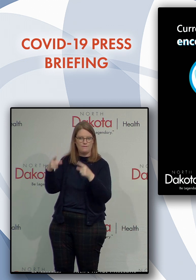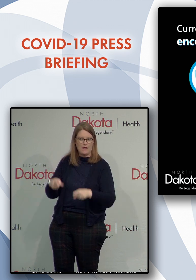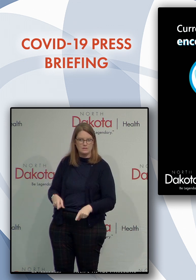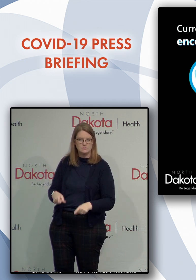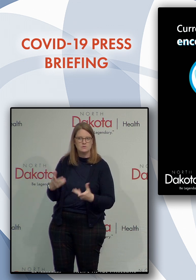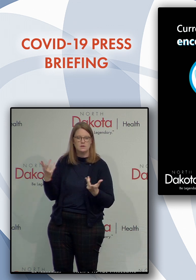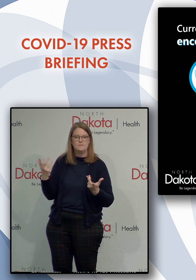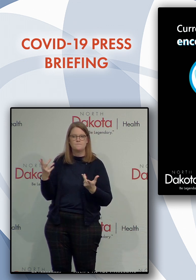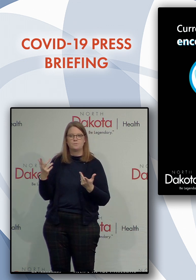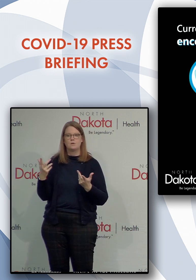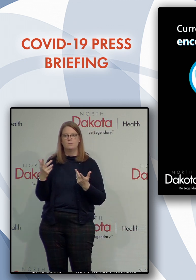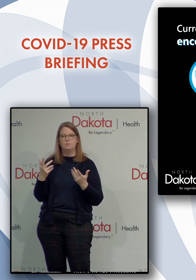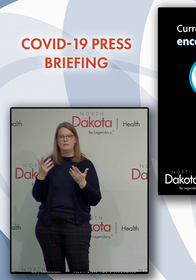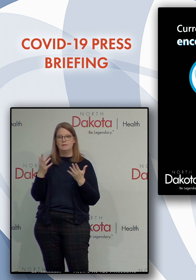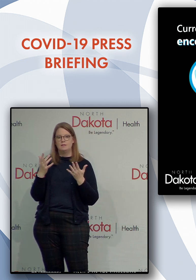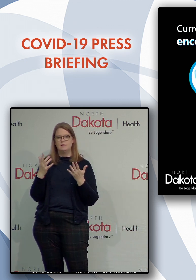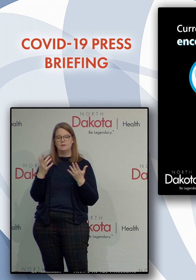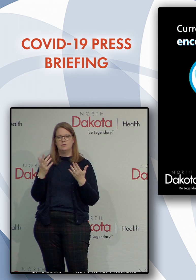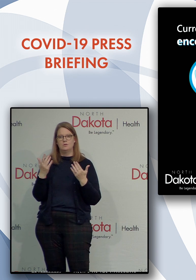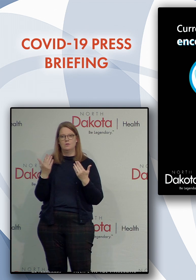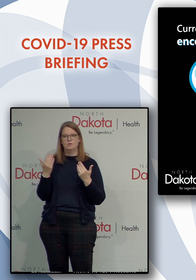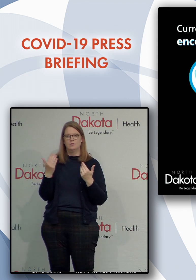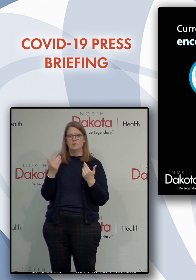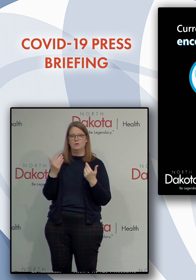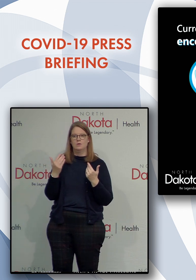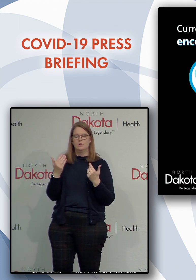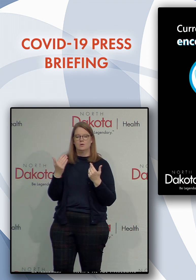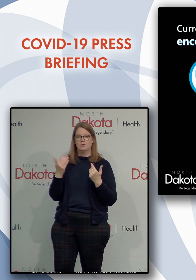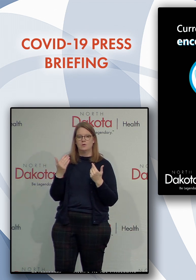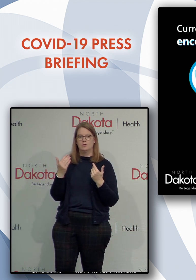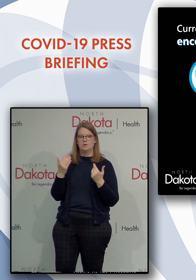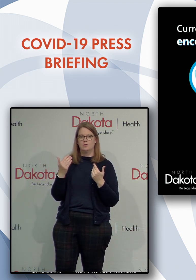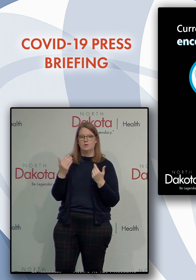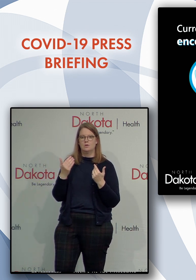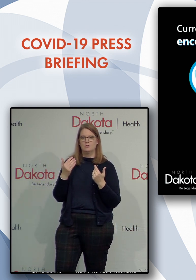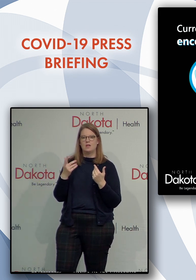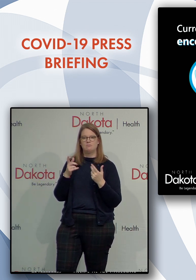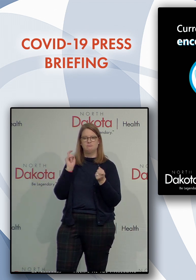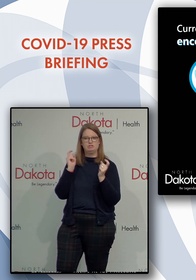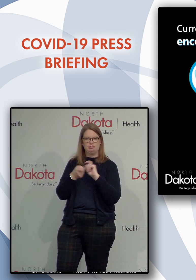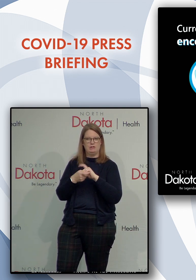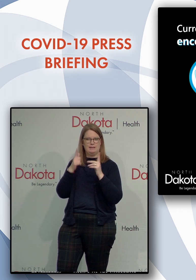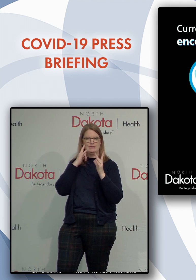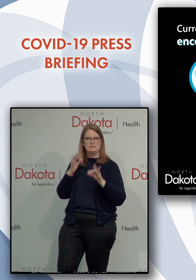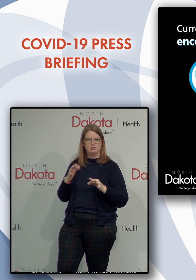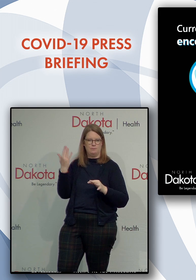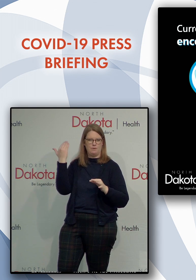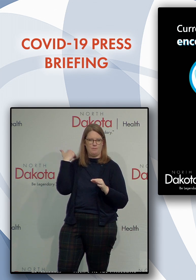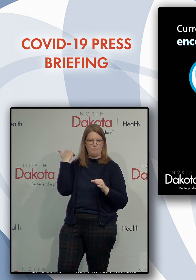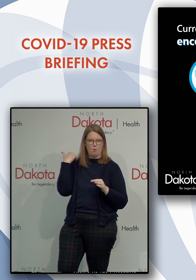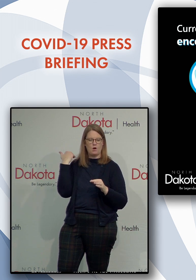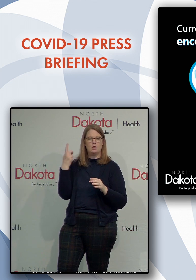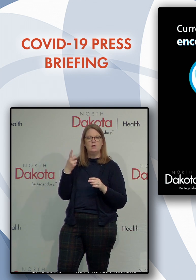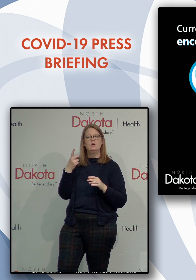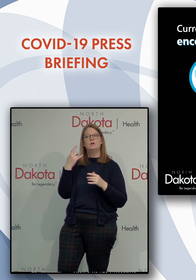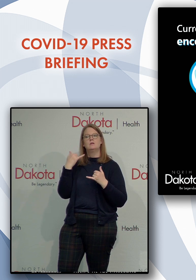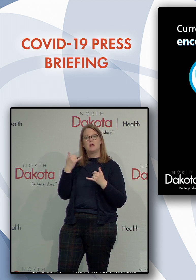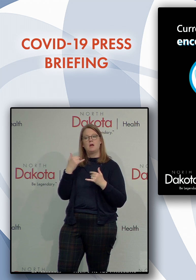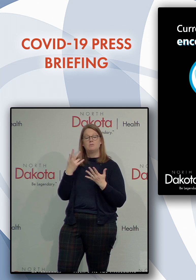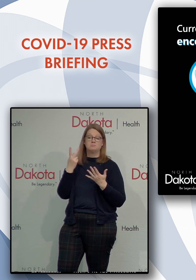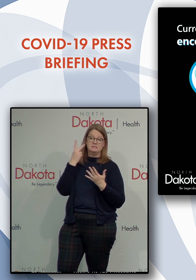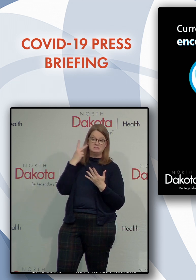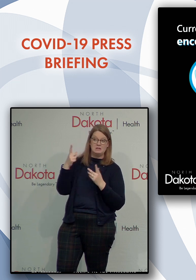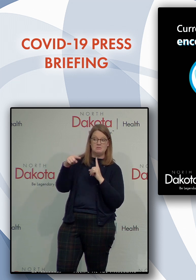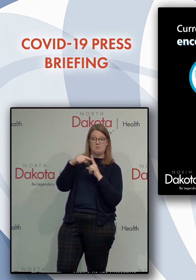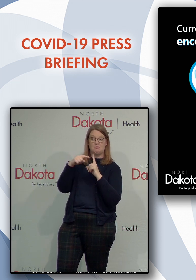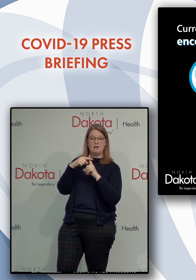they changed an earlier decision that the North Dakota High School Activities Association made. They've now, in part based on the good numbers and the good